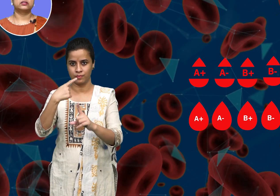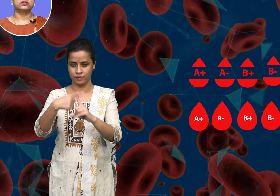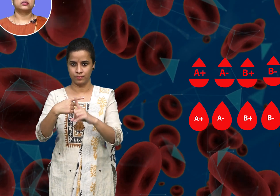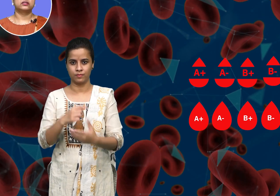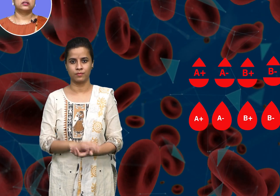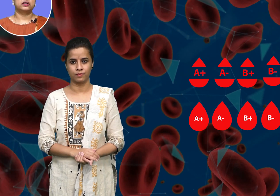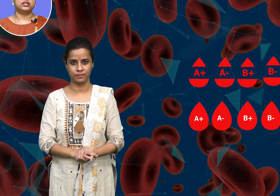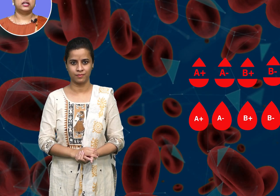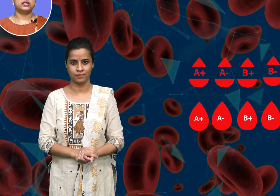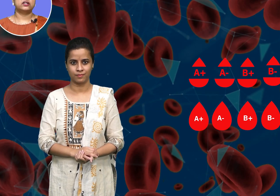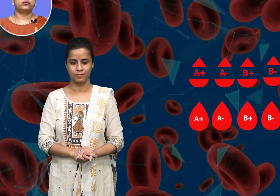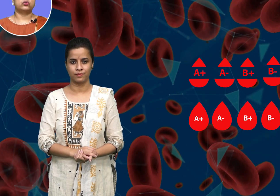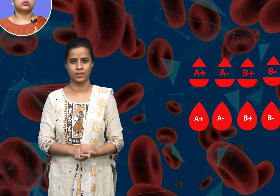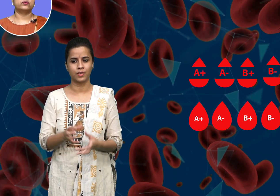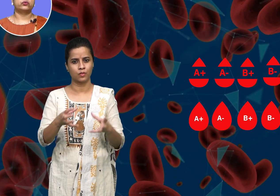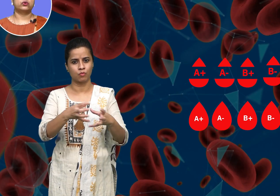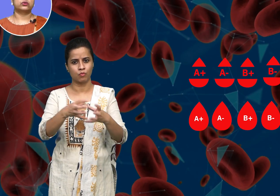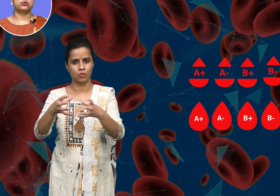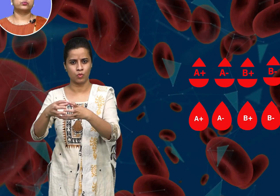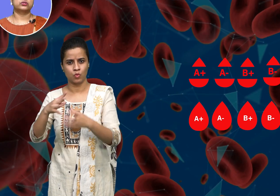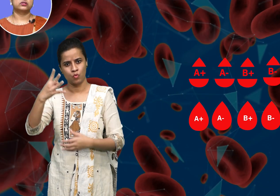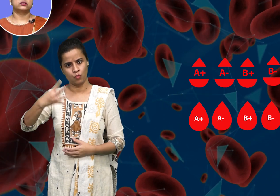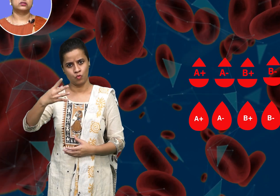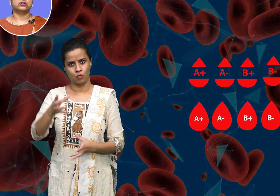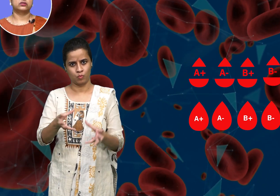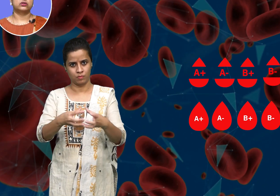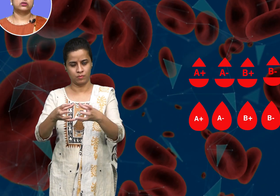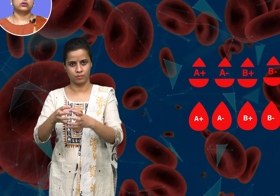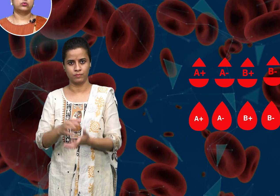positive in each of those four groups.